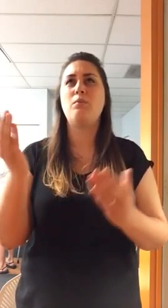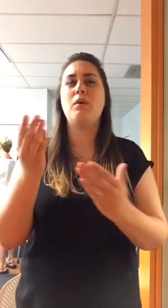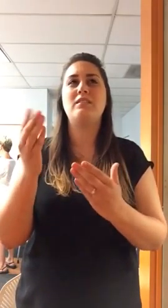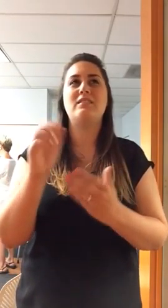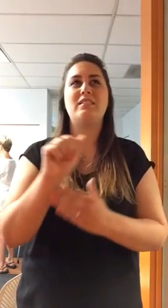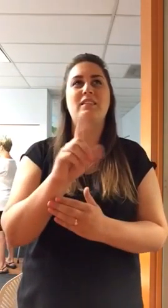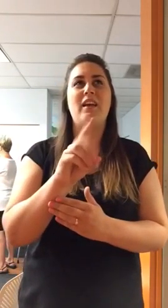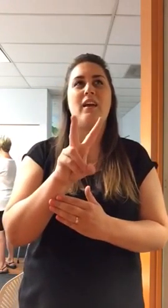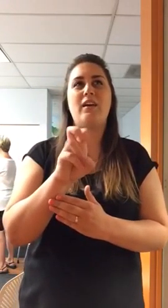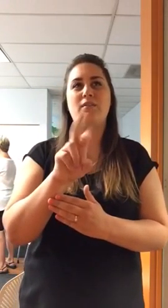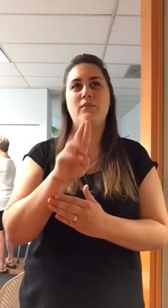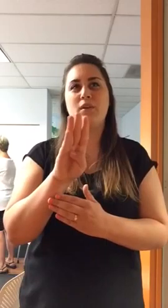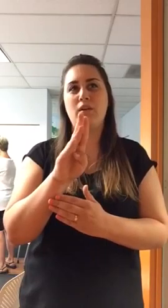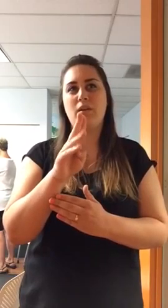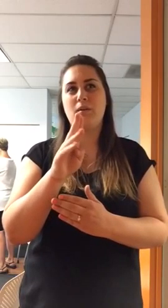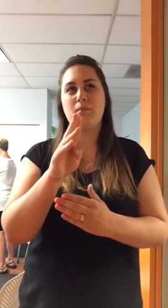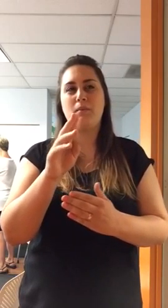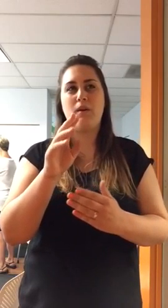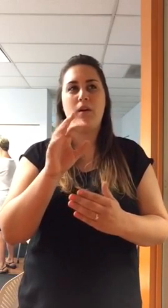funny? Funnily?